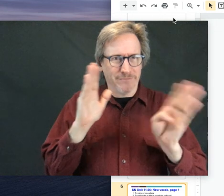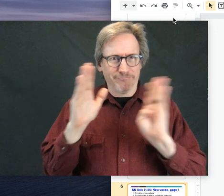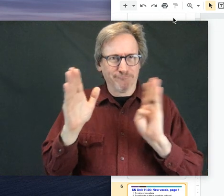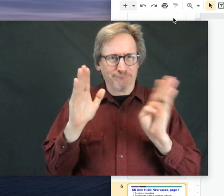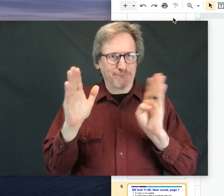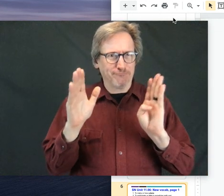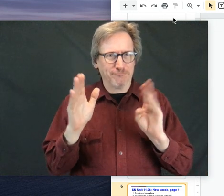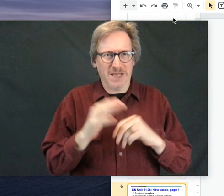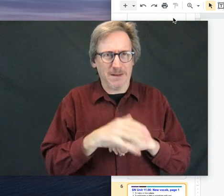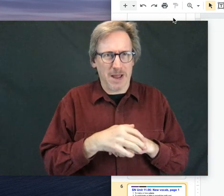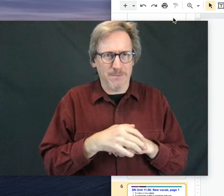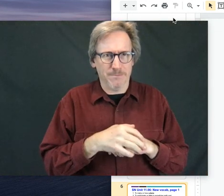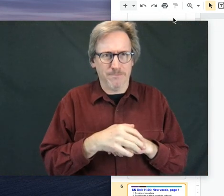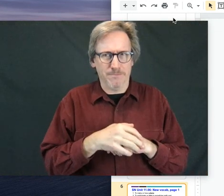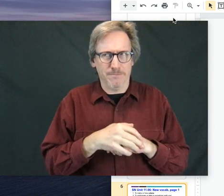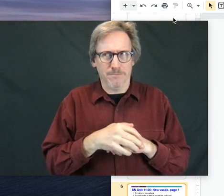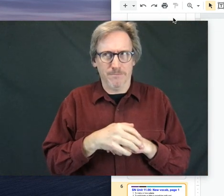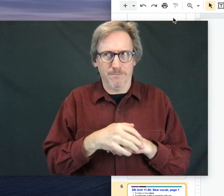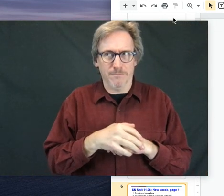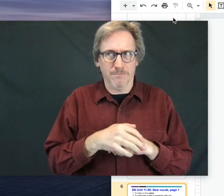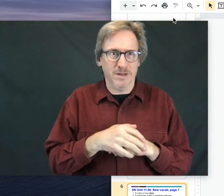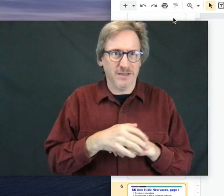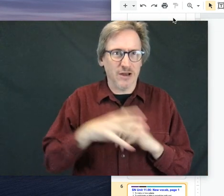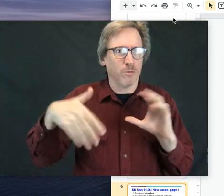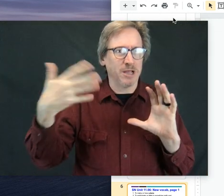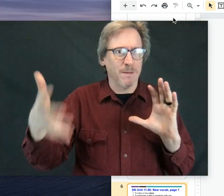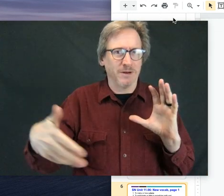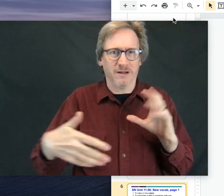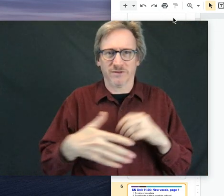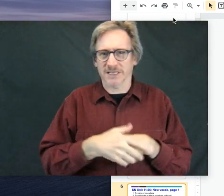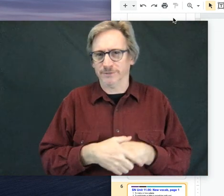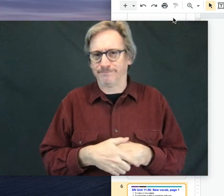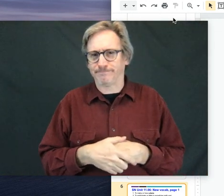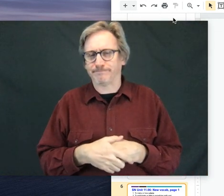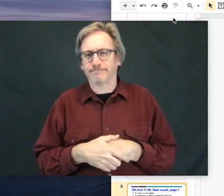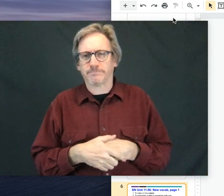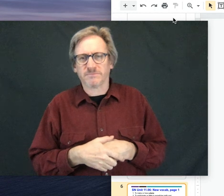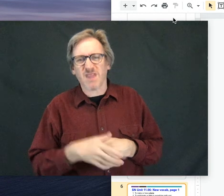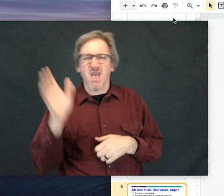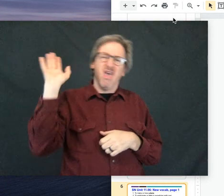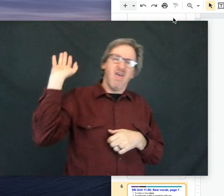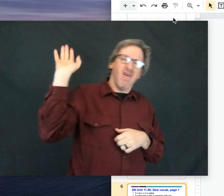that I'm that normally come up in conversation.